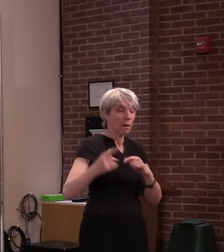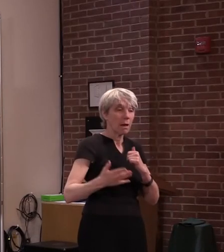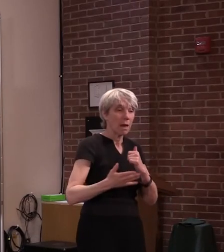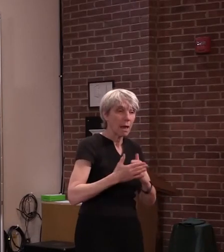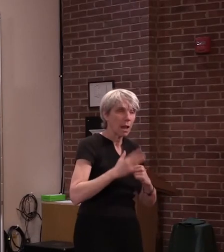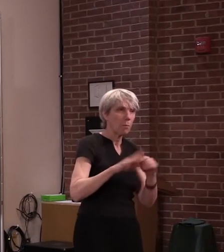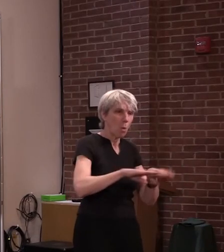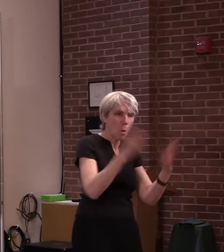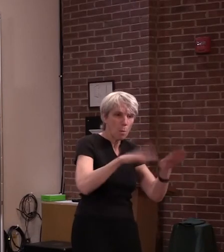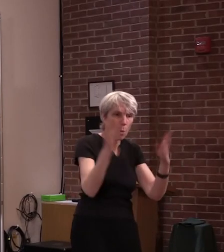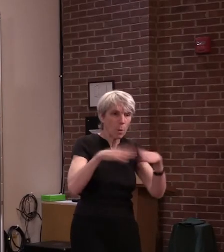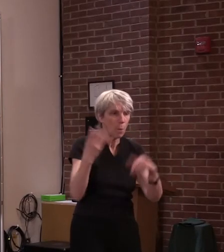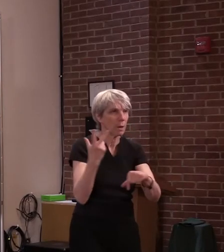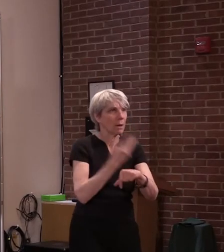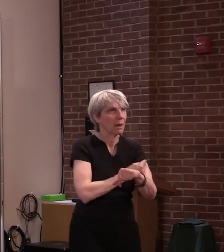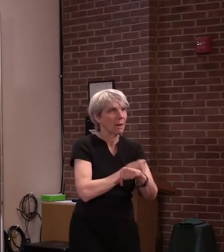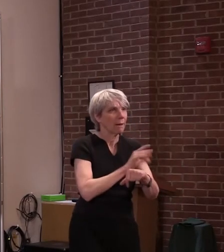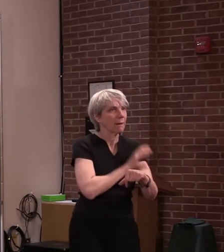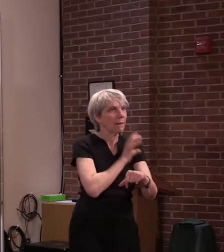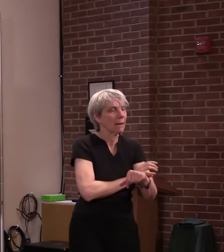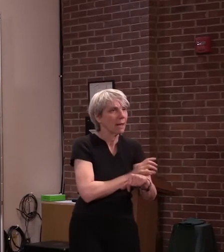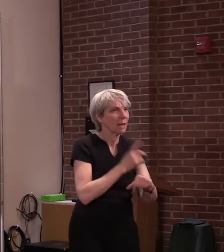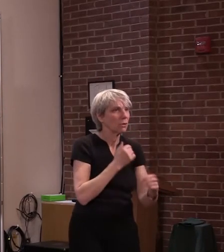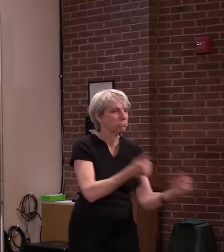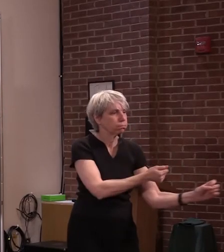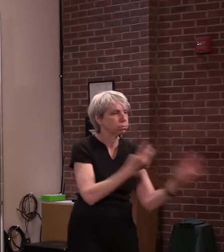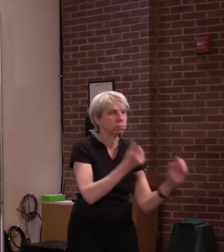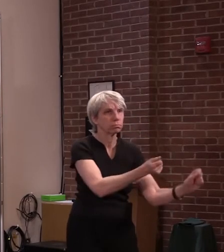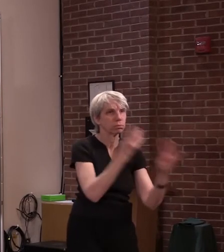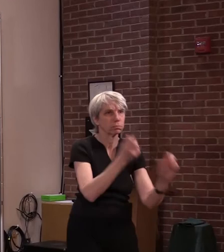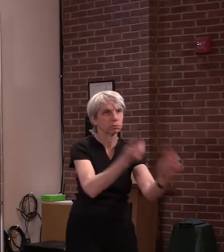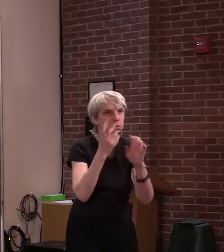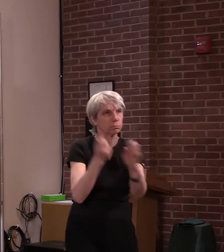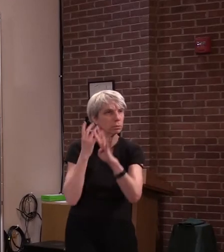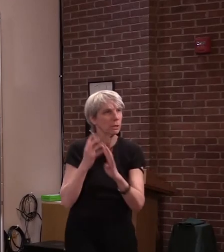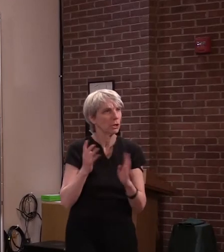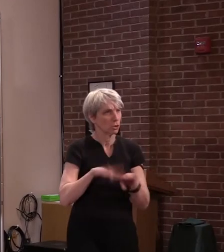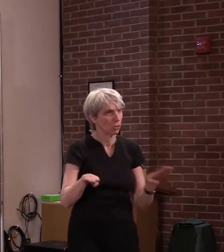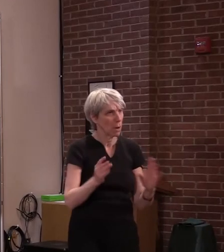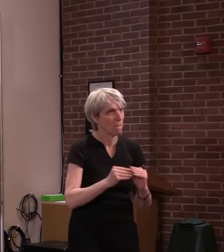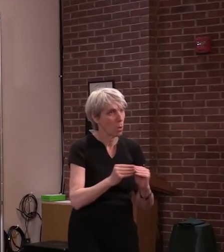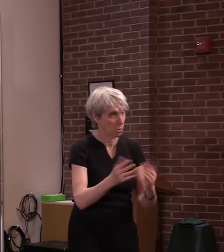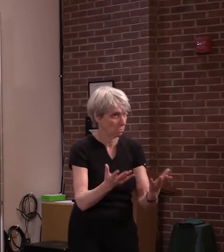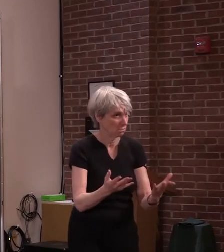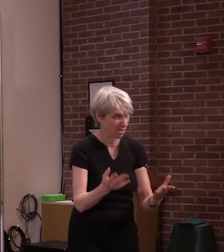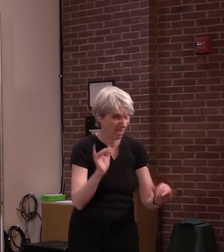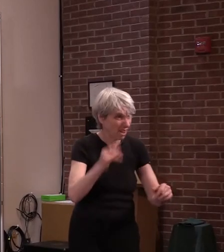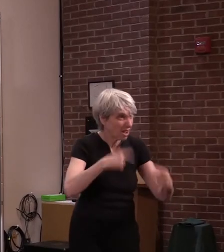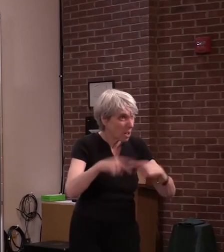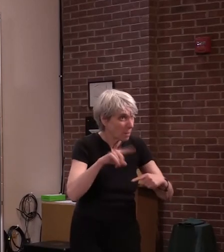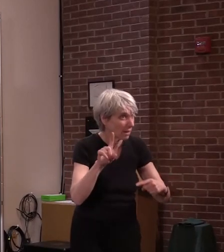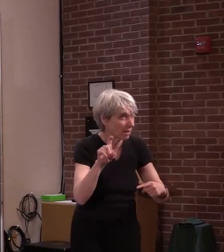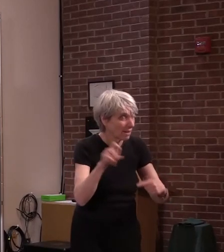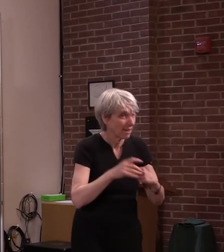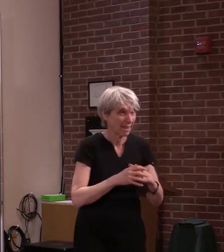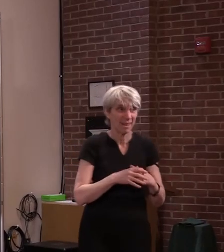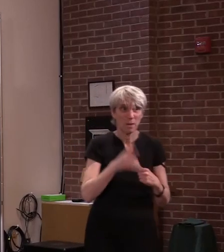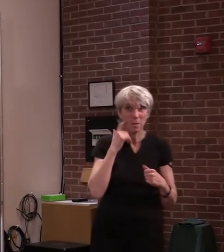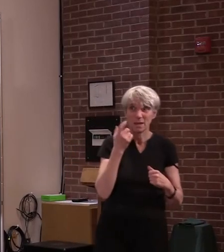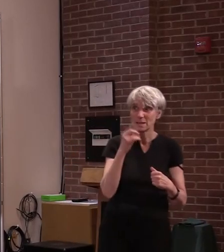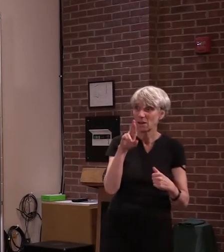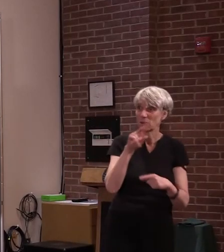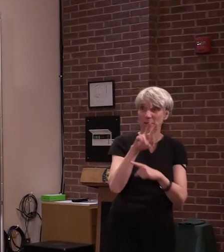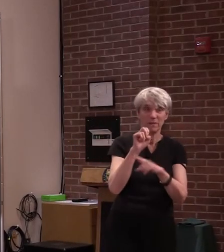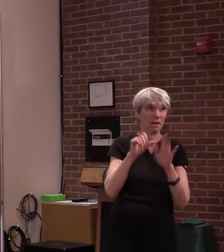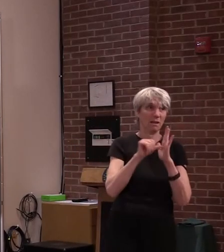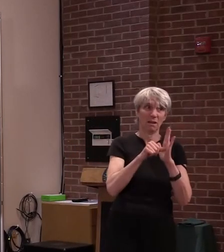vaccine clinics out there to get as many kids vaccinated and boosted as possible? Given what Dr. Levine keeps